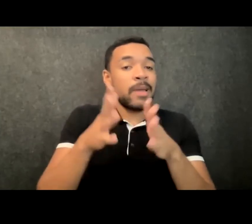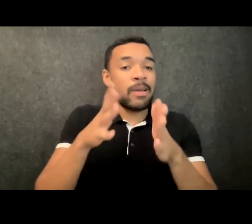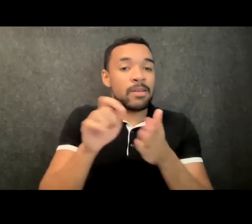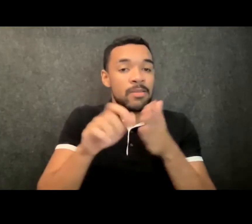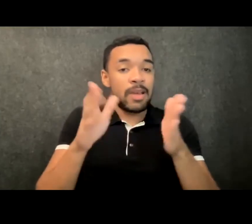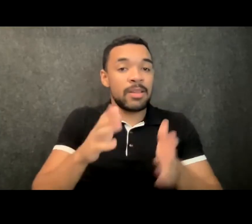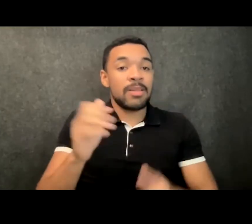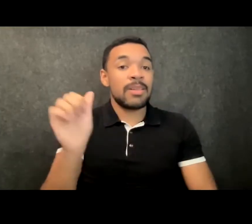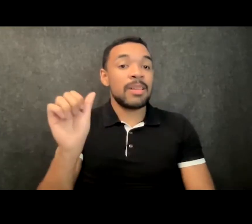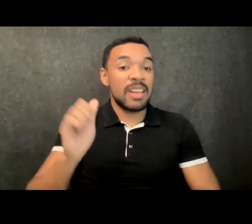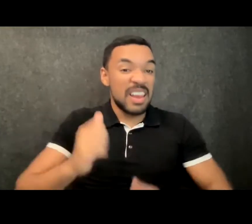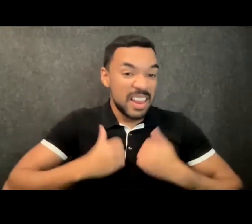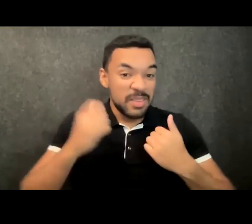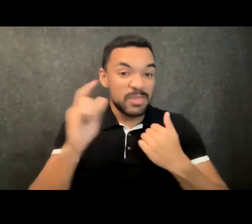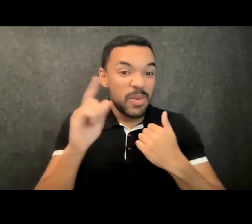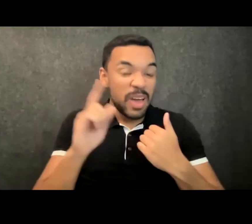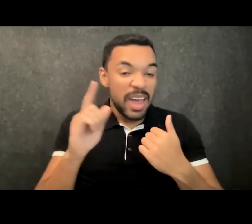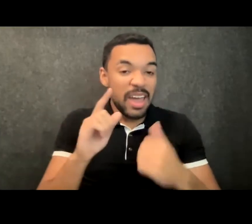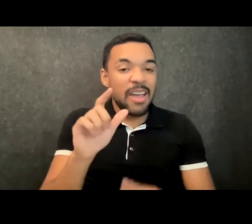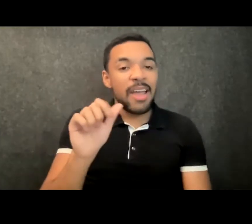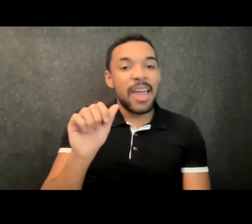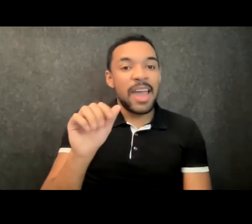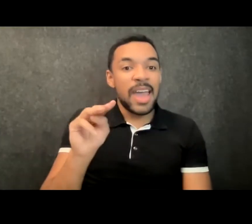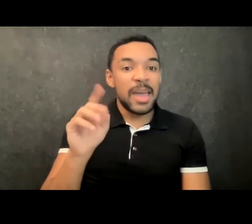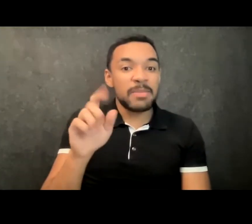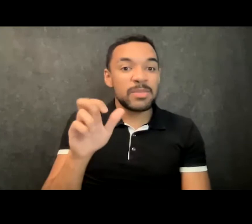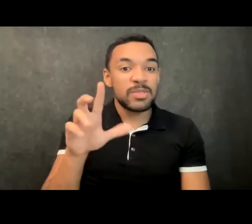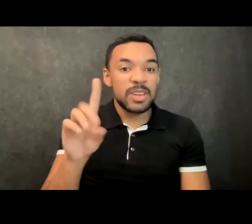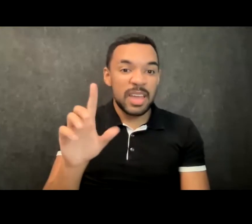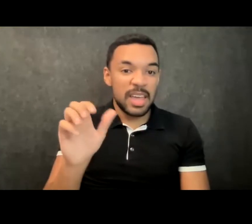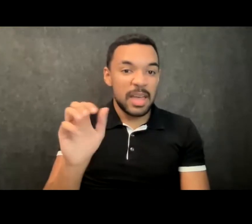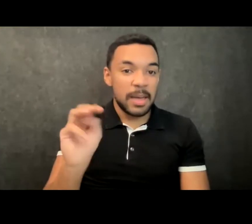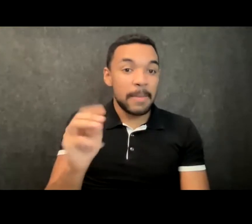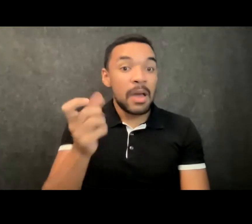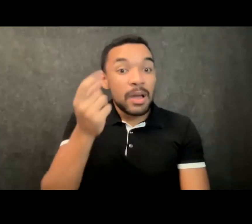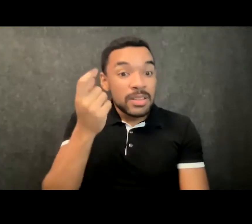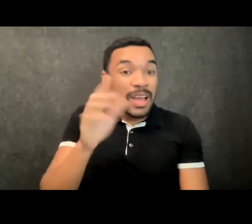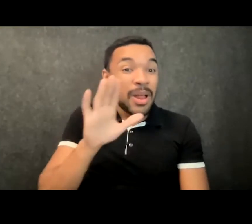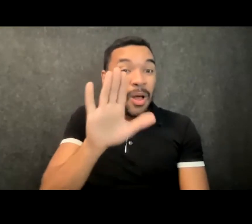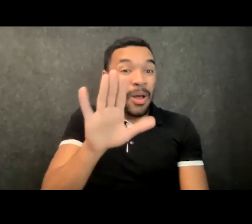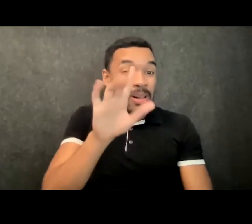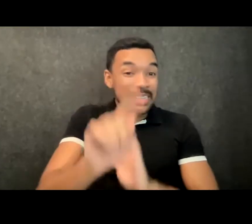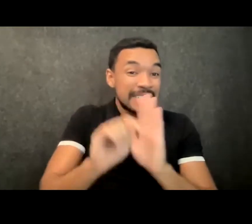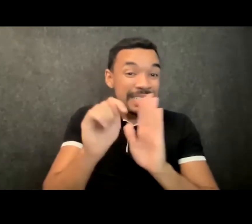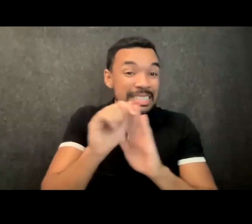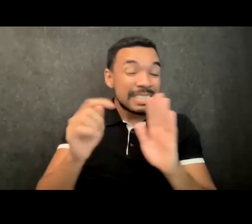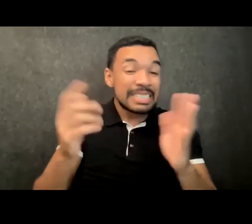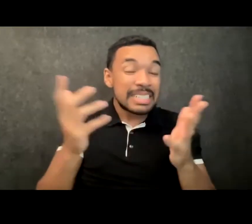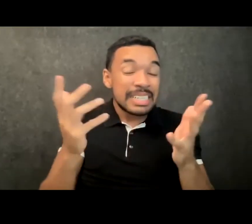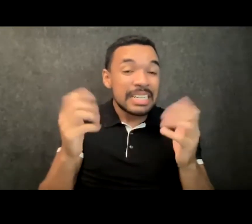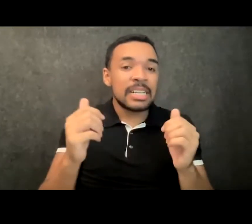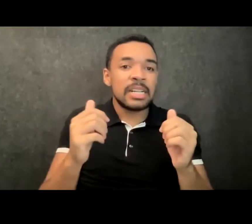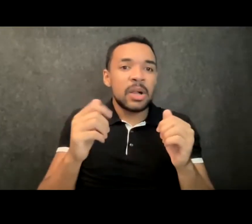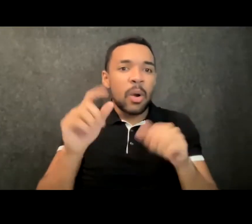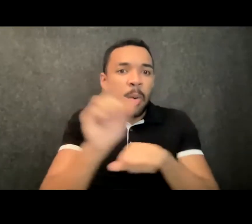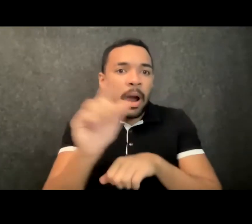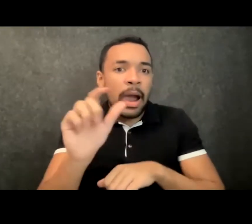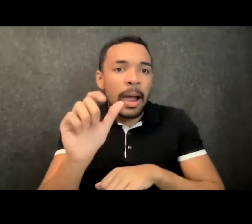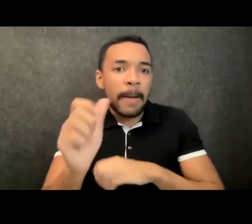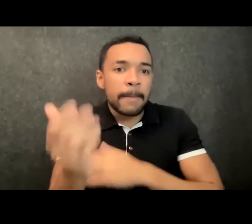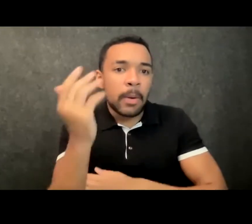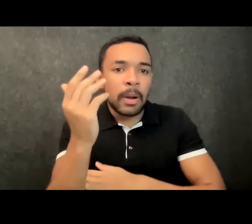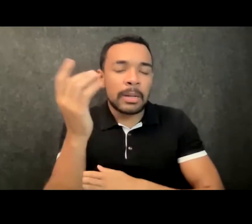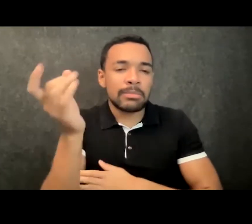Amsterdam. That's right. They are awake at 1 a.m. She has received fellowships from PEN America's Emerging Voices,